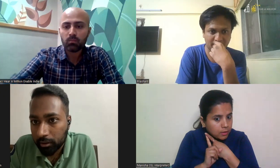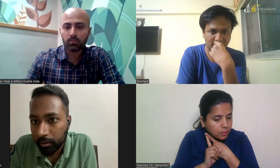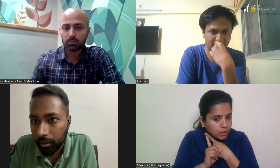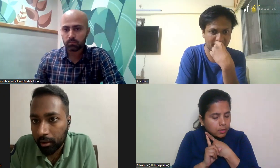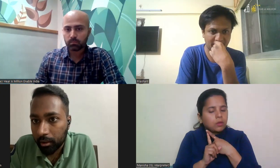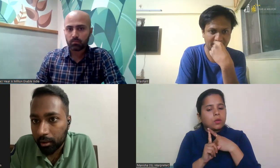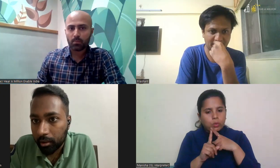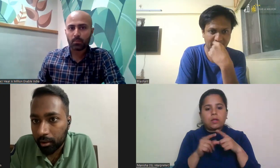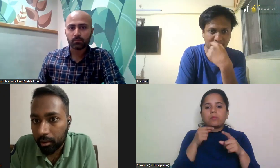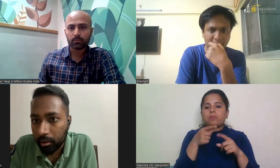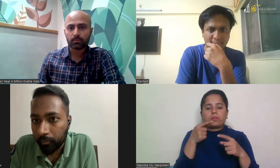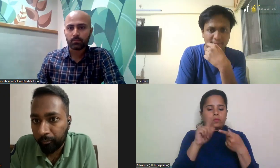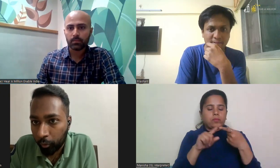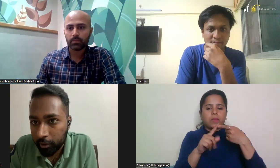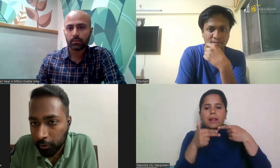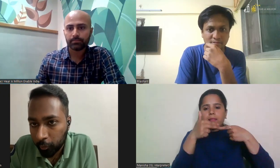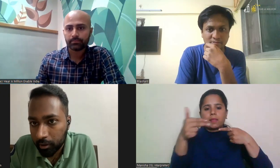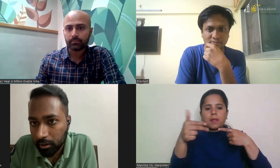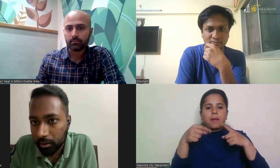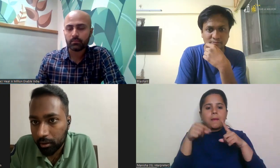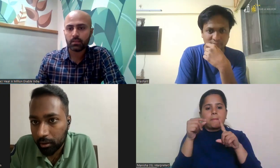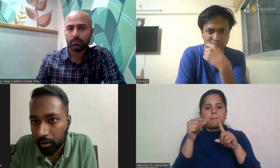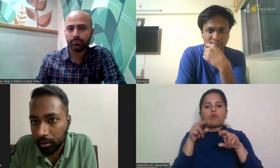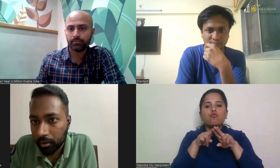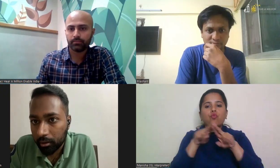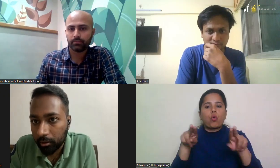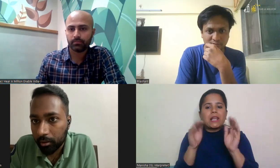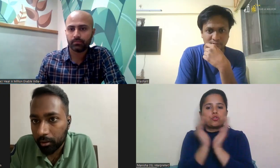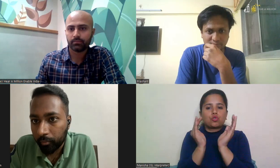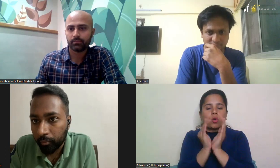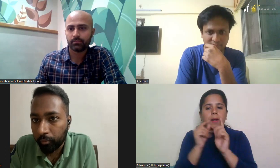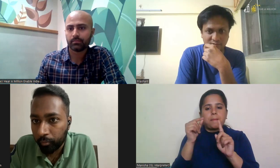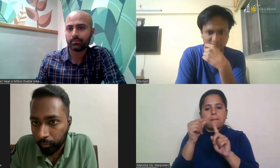package policy, Okay. full insurance,